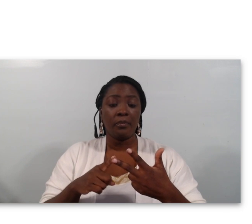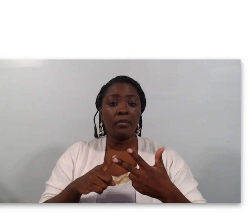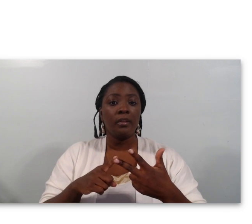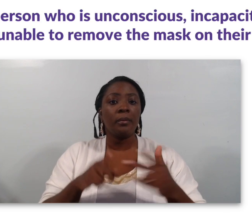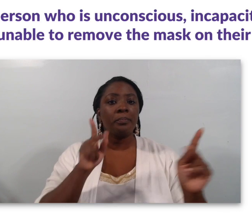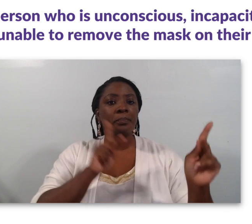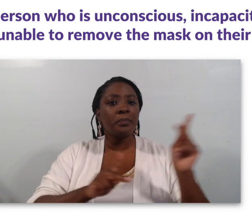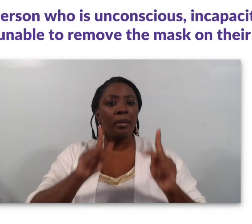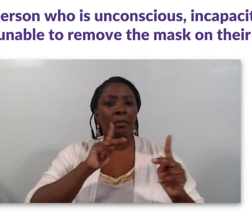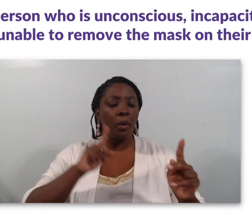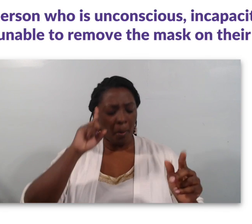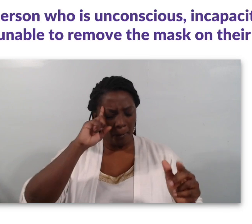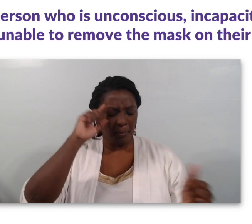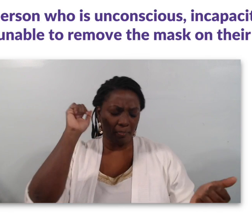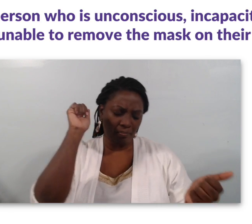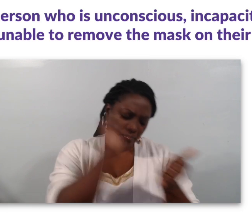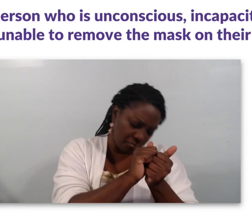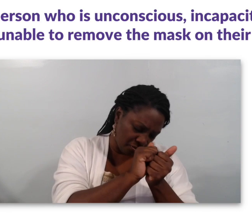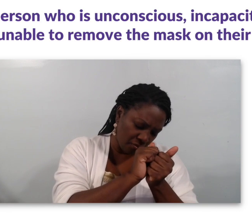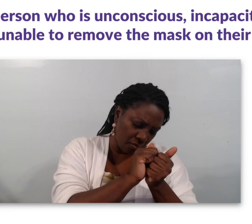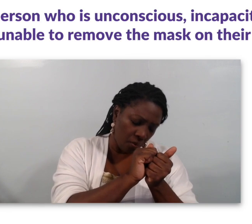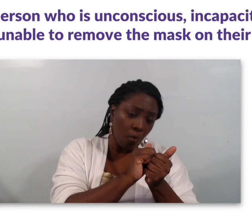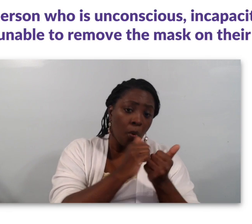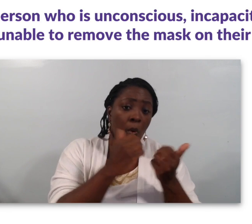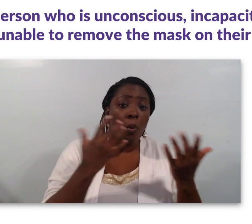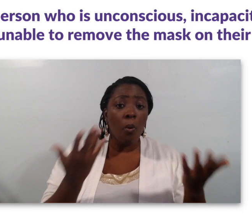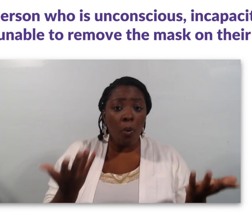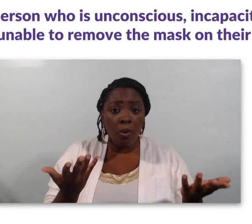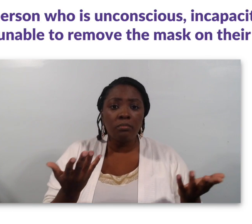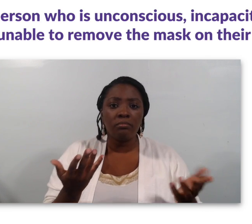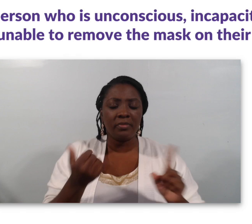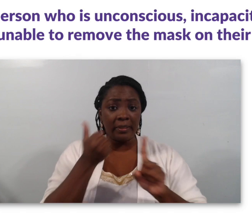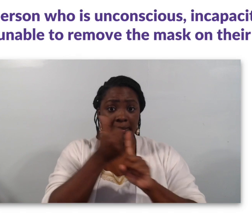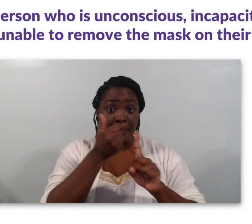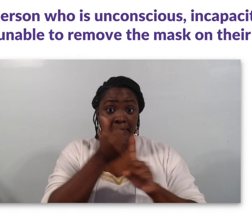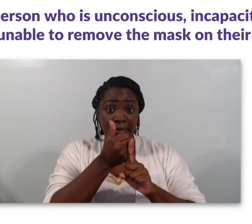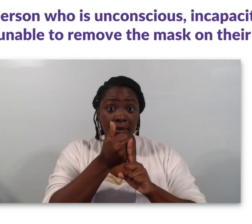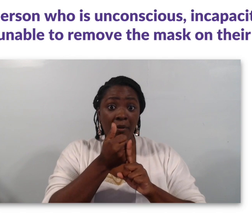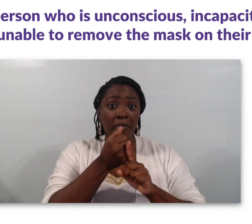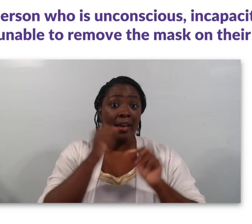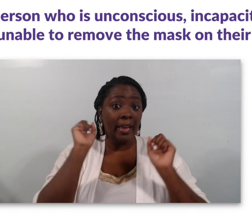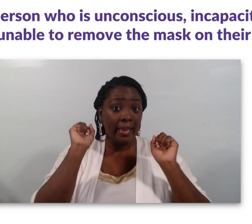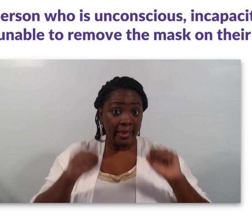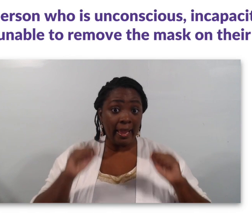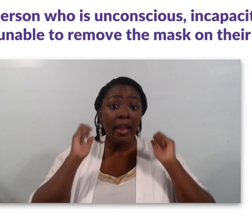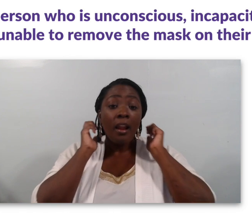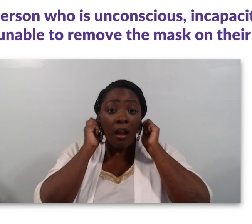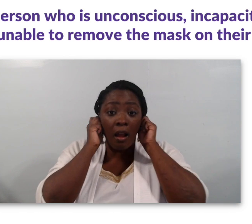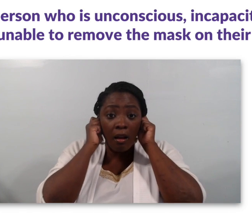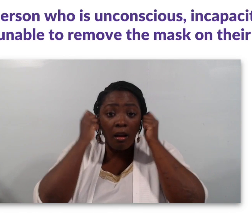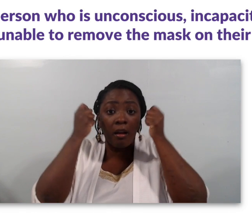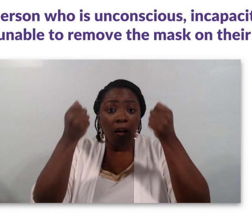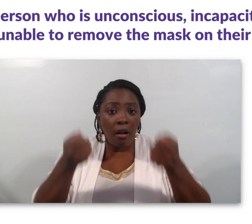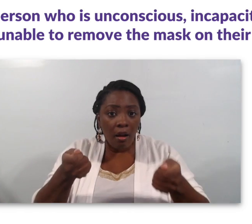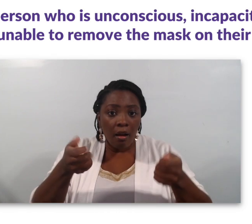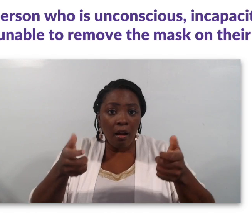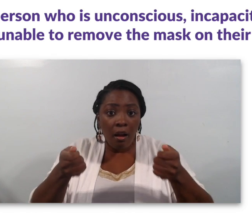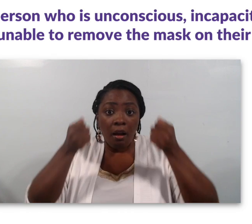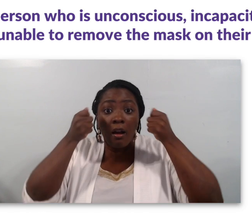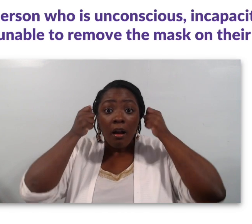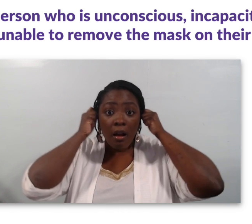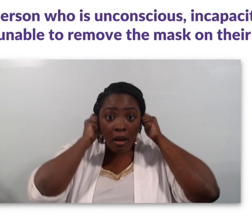3. A person who is unconscious, incapacitated, or unable to remove the mask on their own.